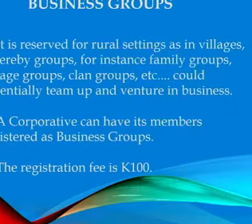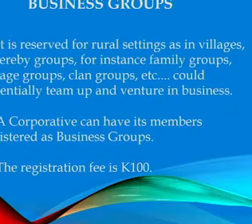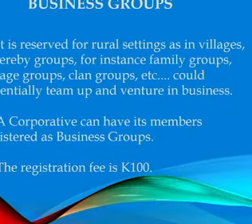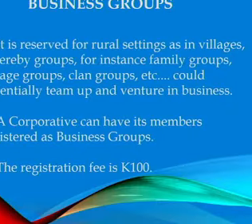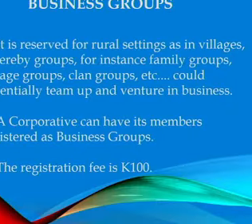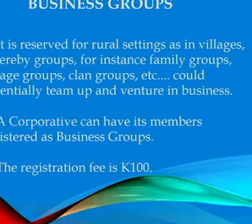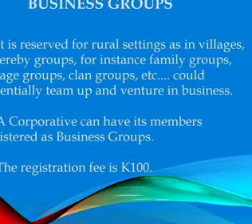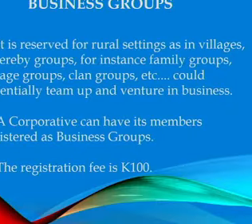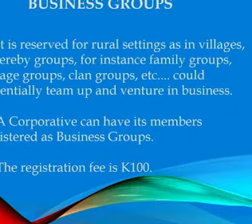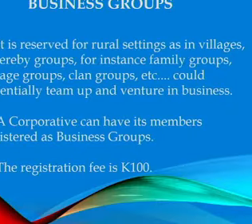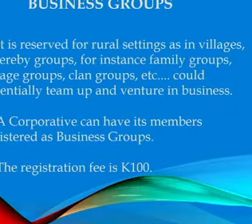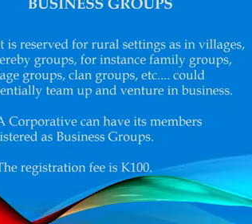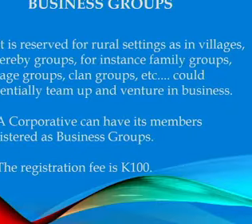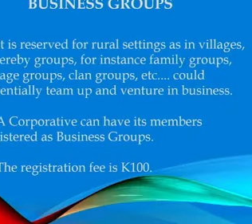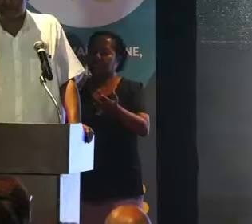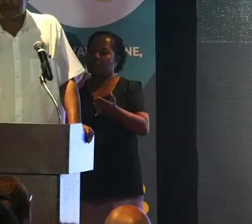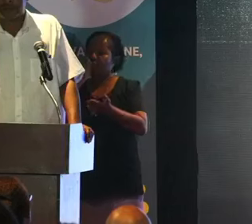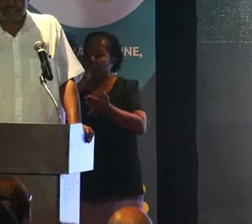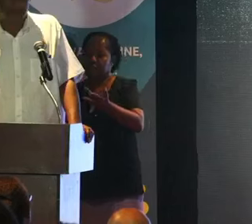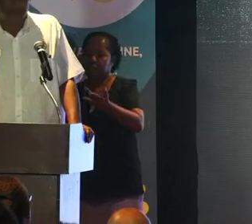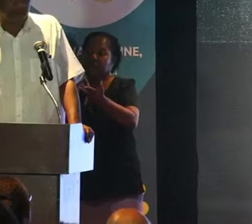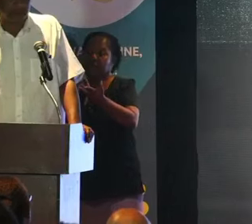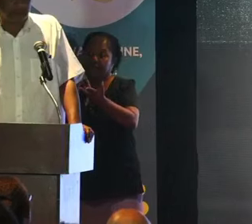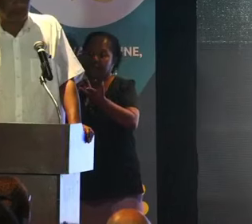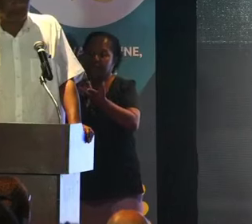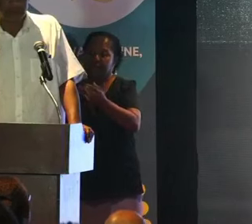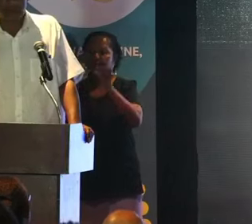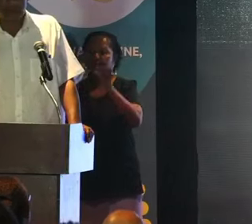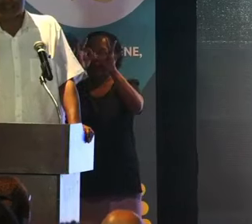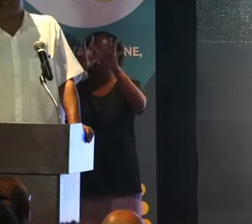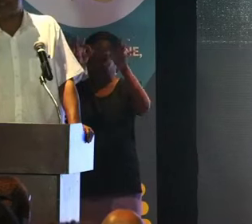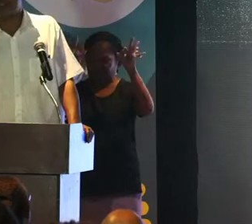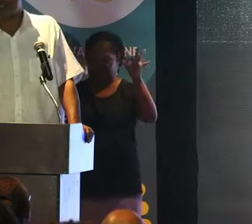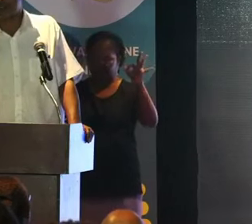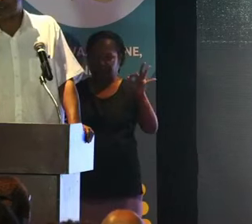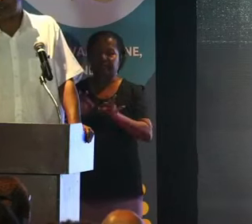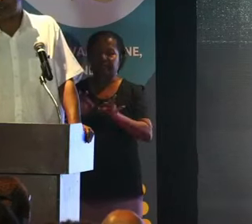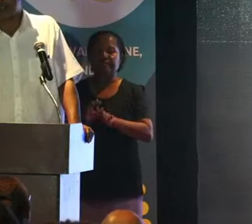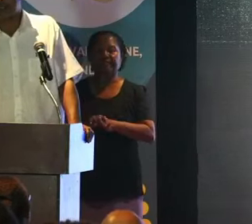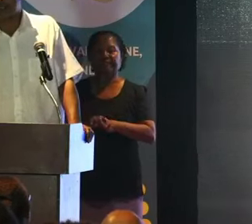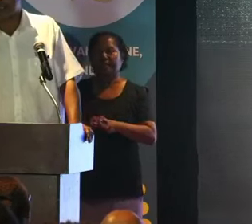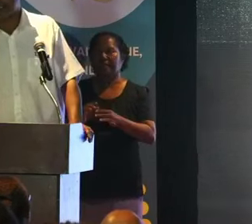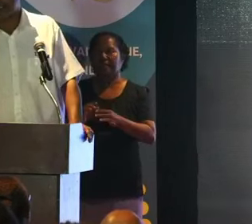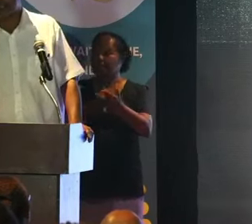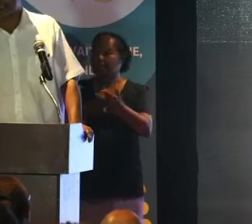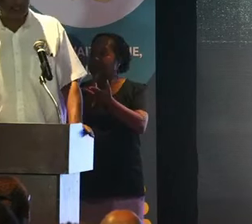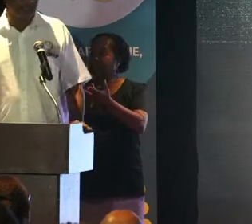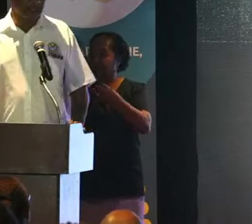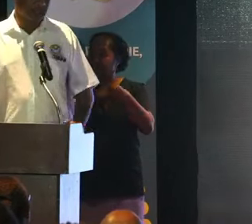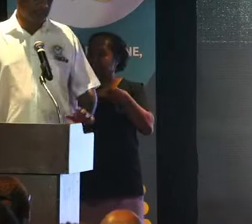The next group is a business group. It is reserved for rural settings, as in villages.